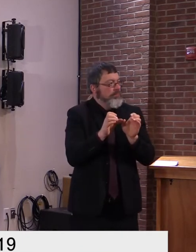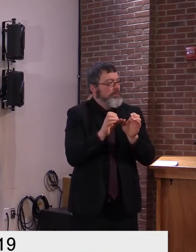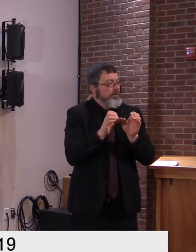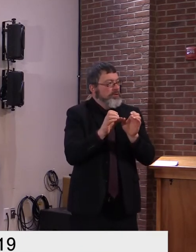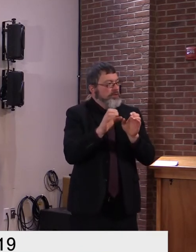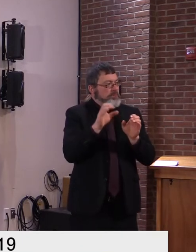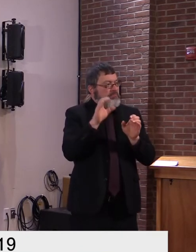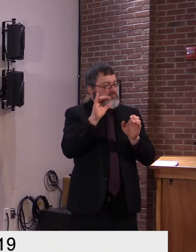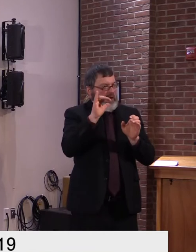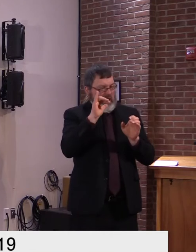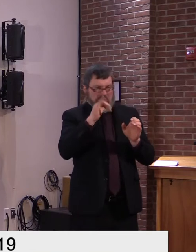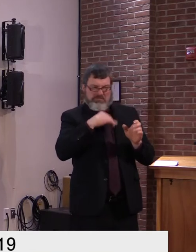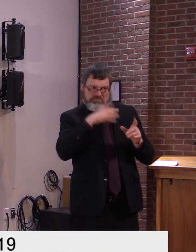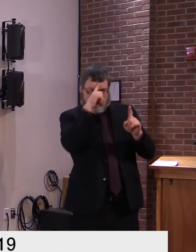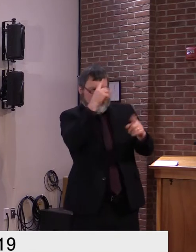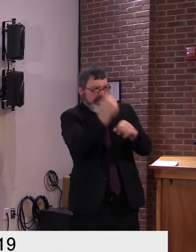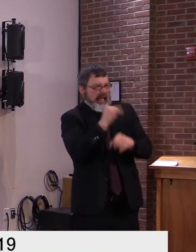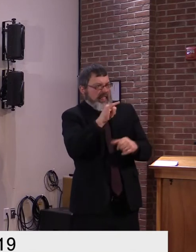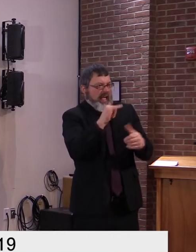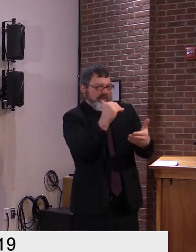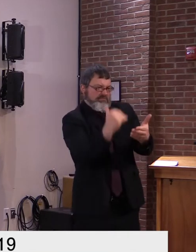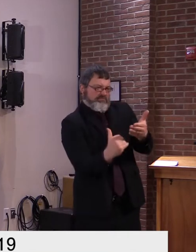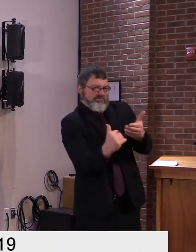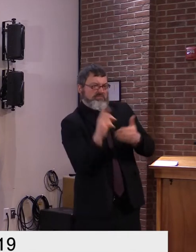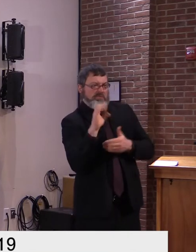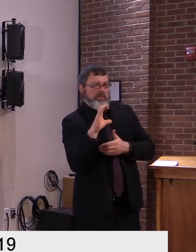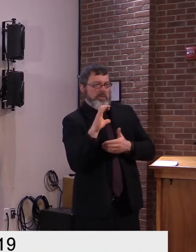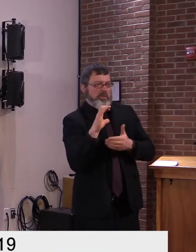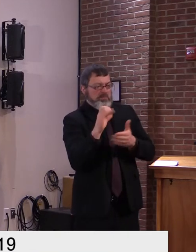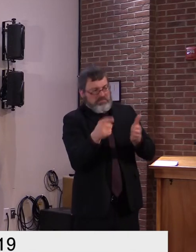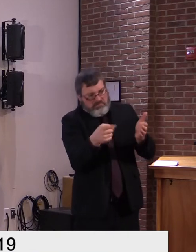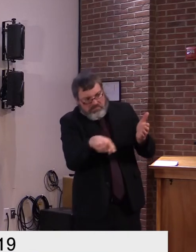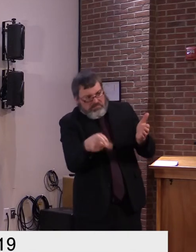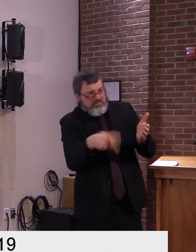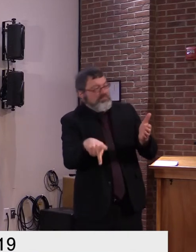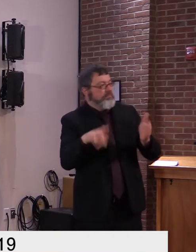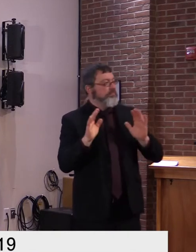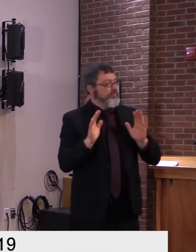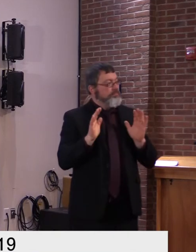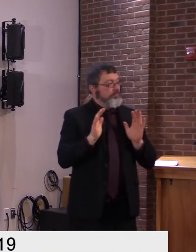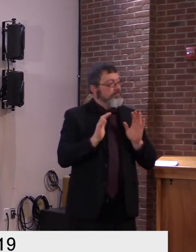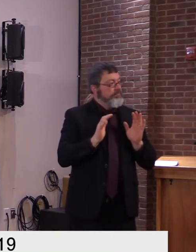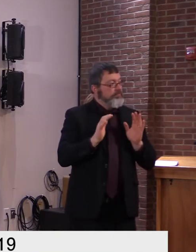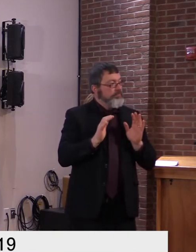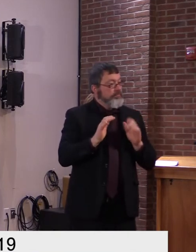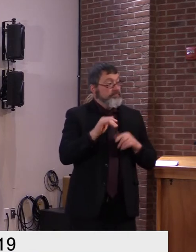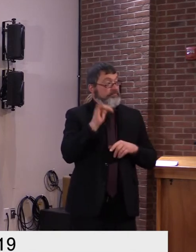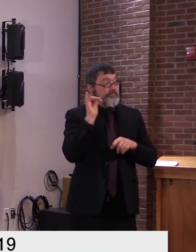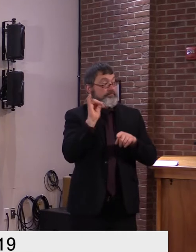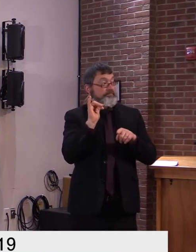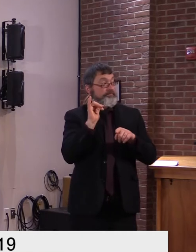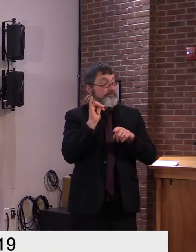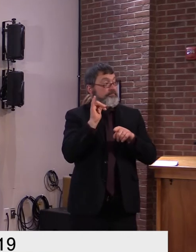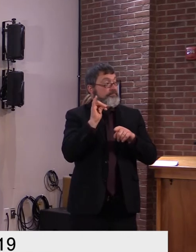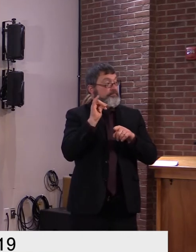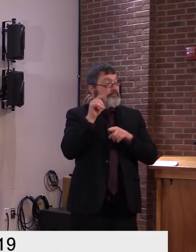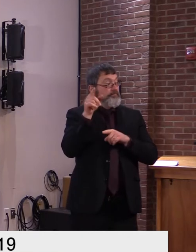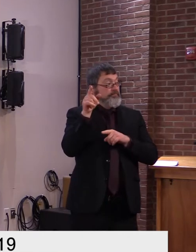weakened or inactivated germ into our bodies to trigger an immune response. But